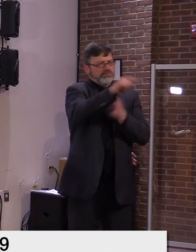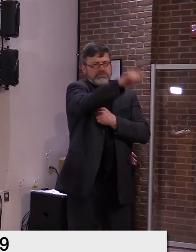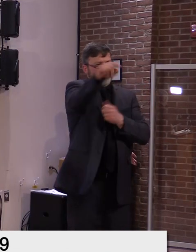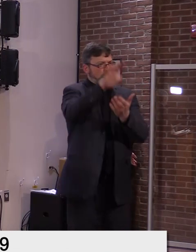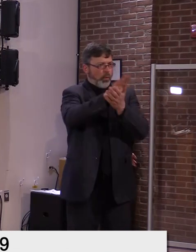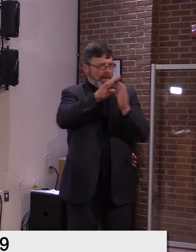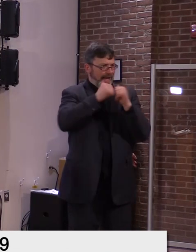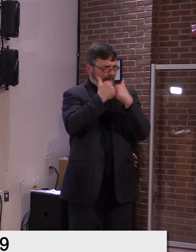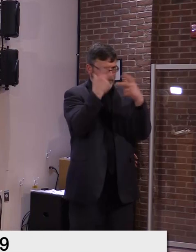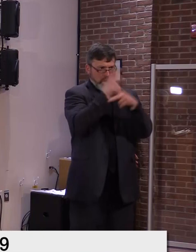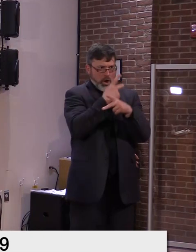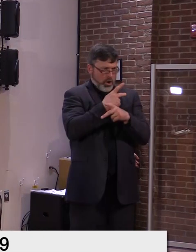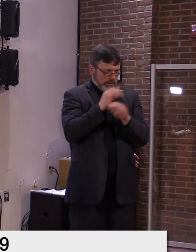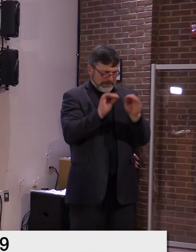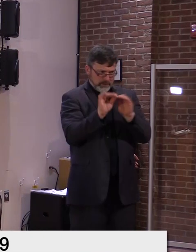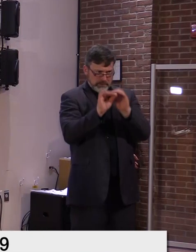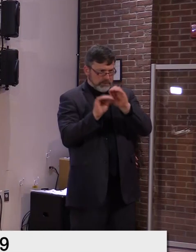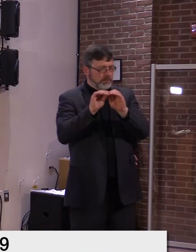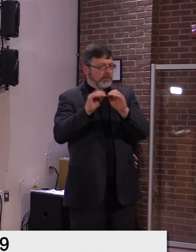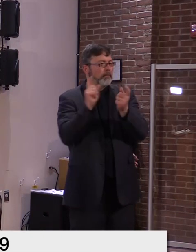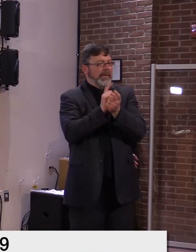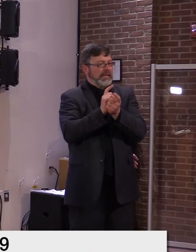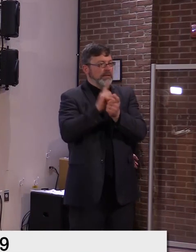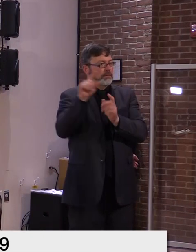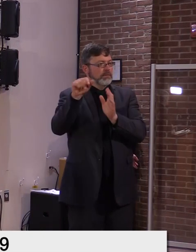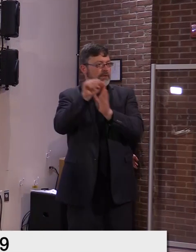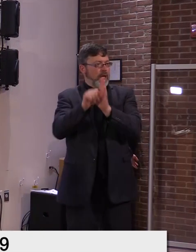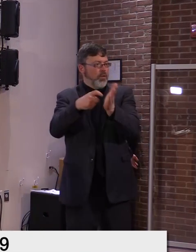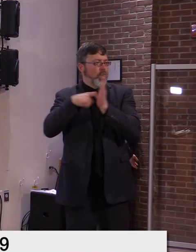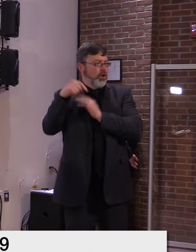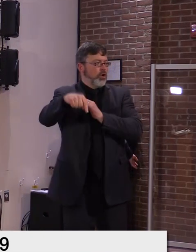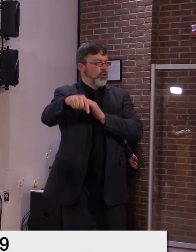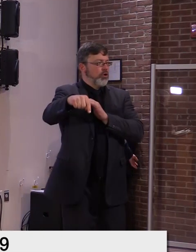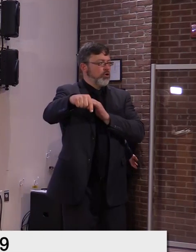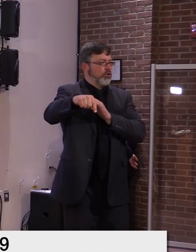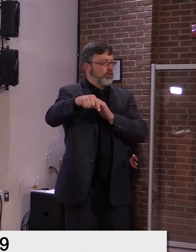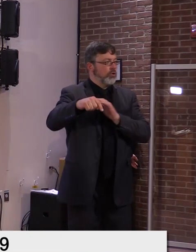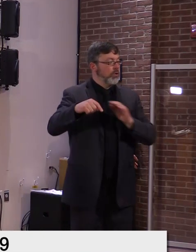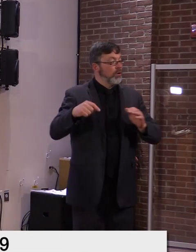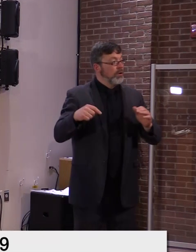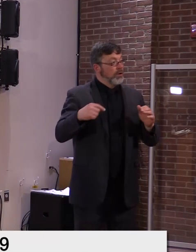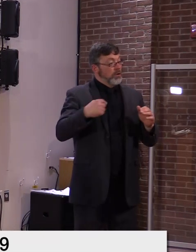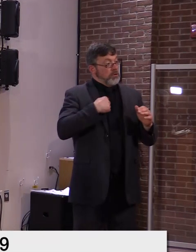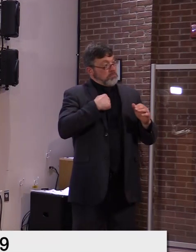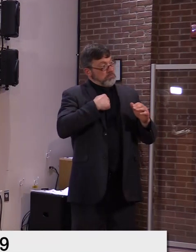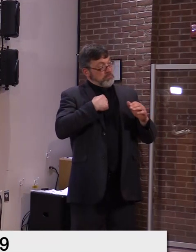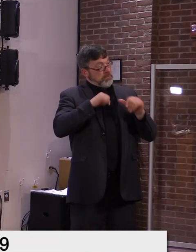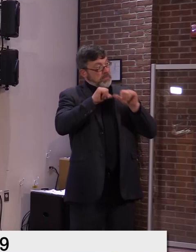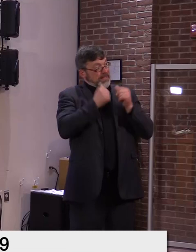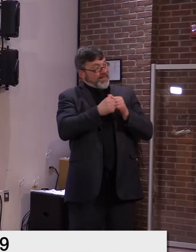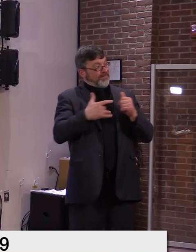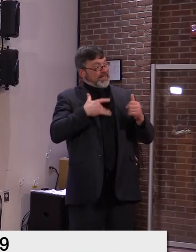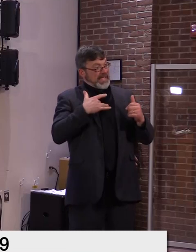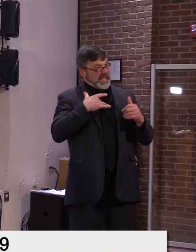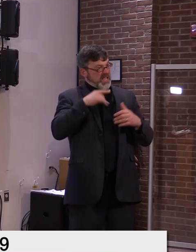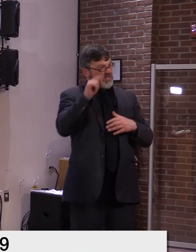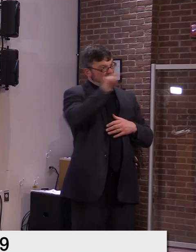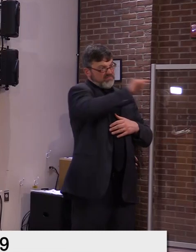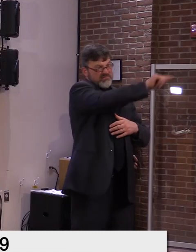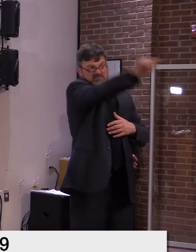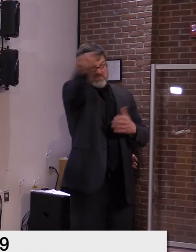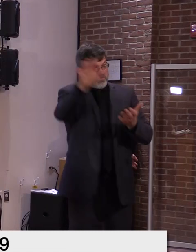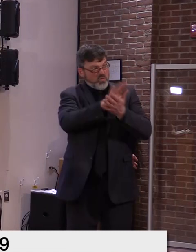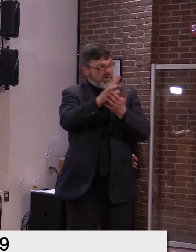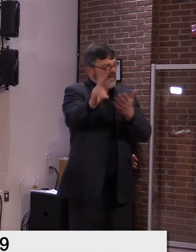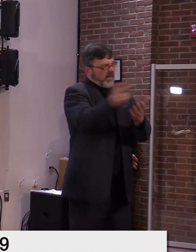level that districts, principals are interested in, failing a bunch of students. That's certainly